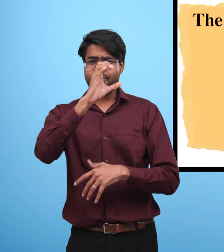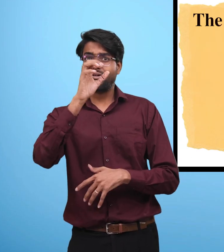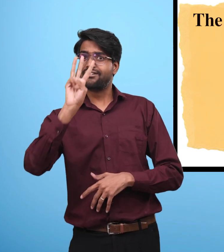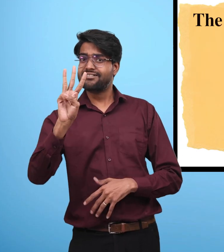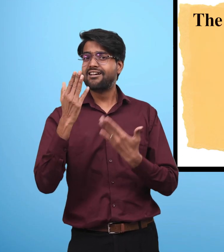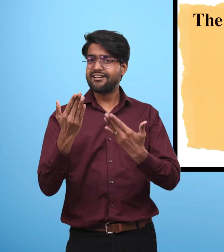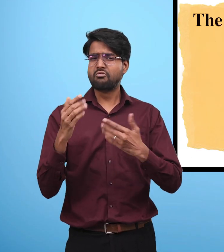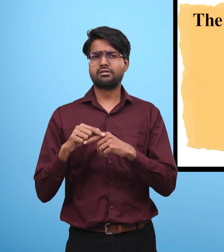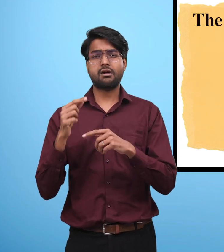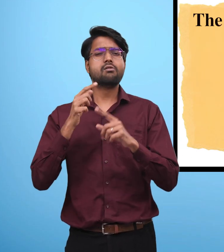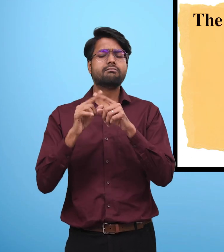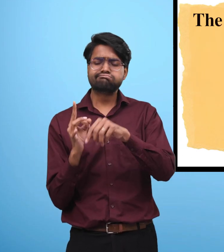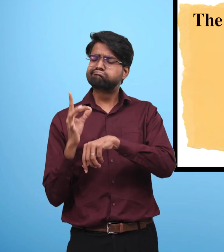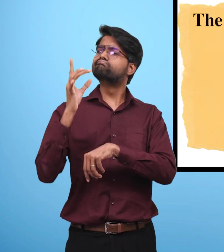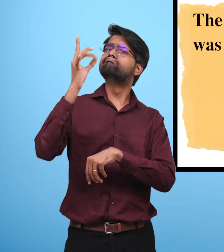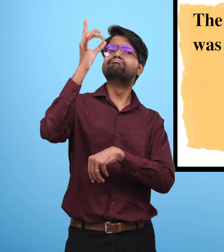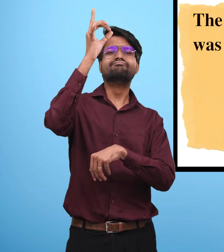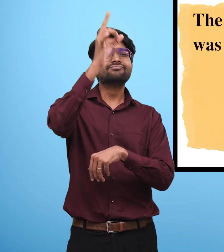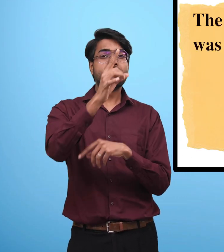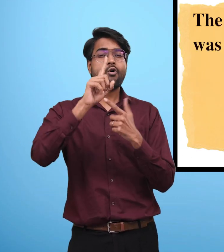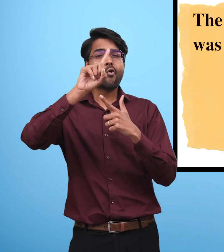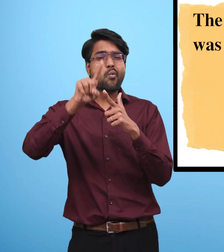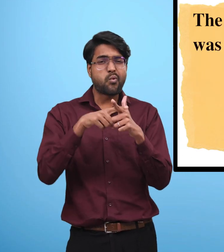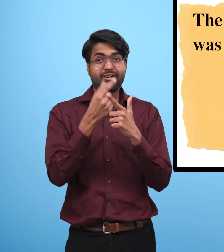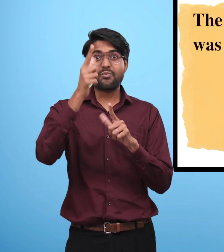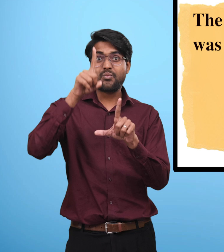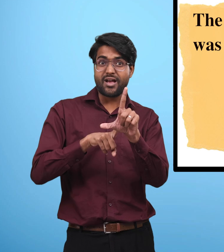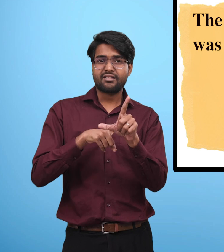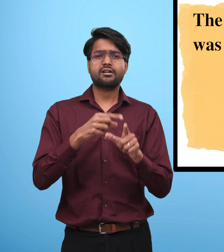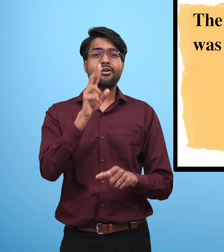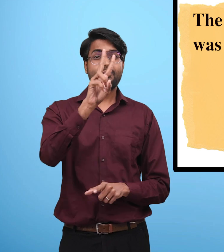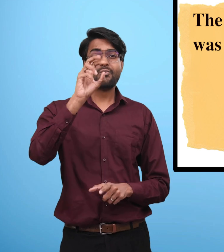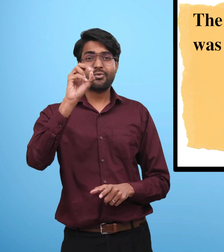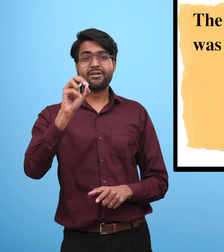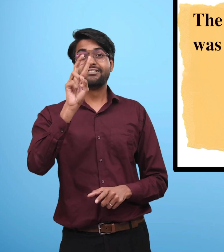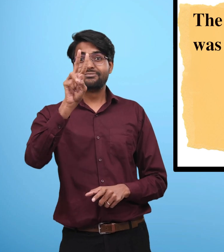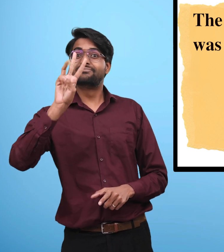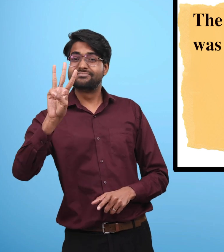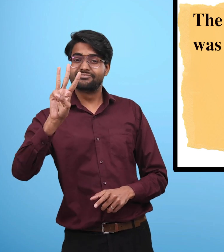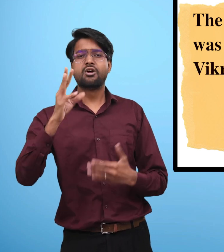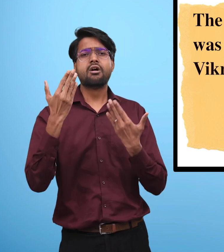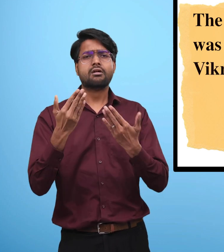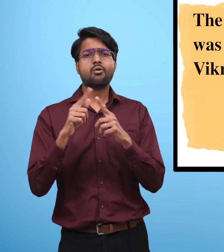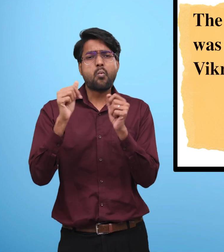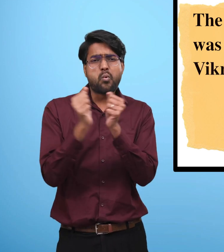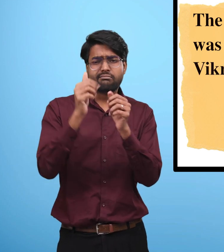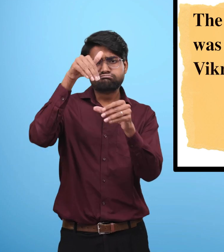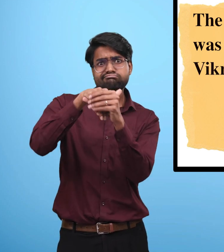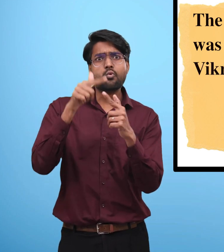The third mission, Chandrayaan 3, was launched in July 2023, and its Vikram lander